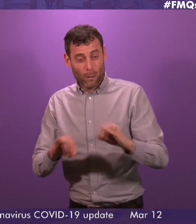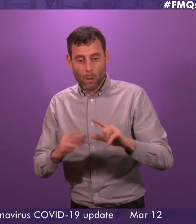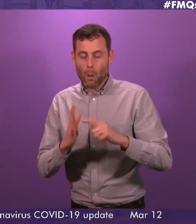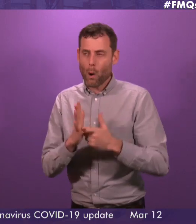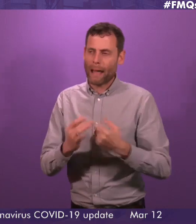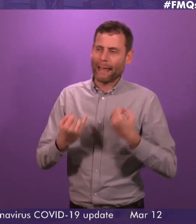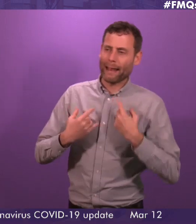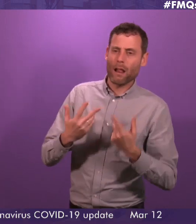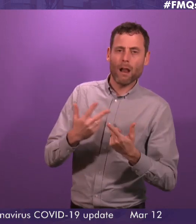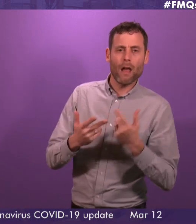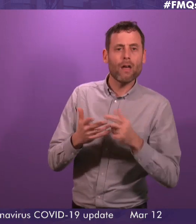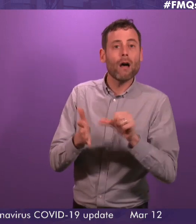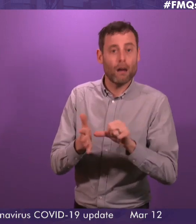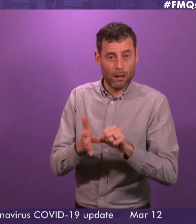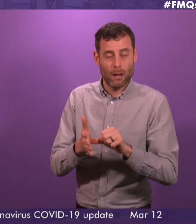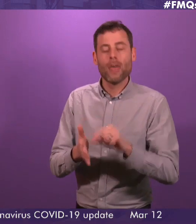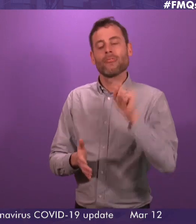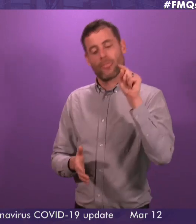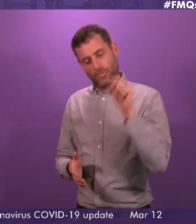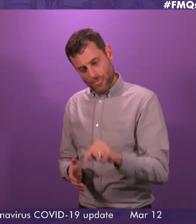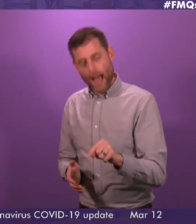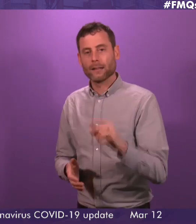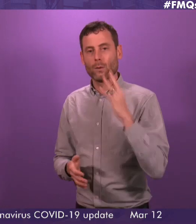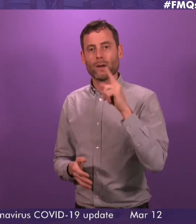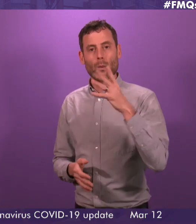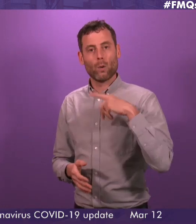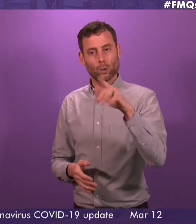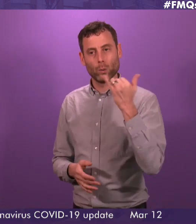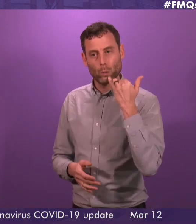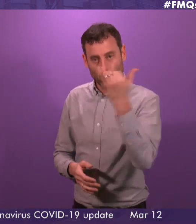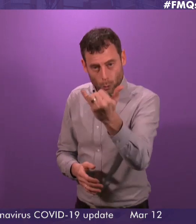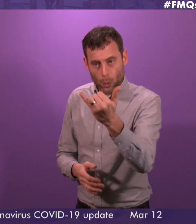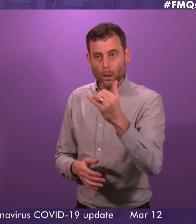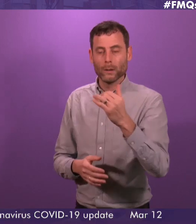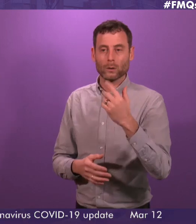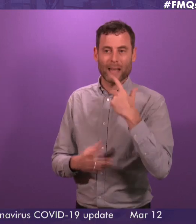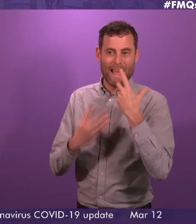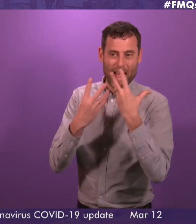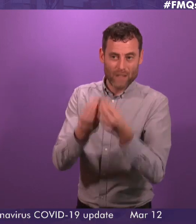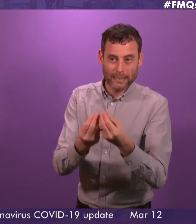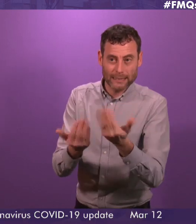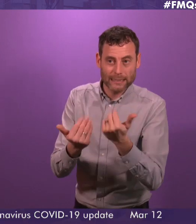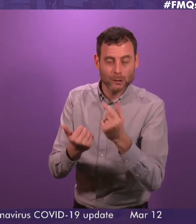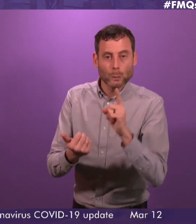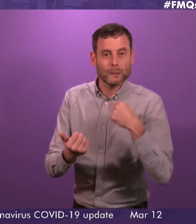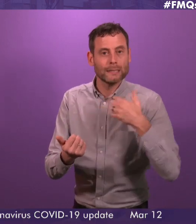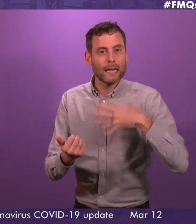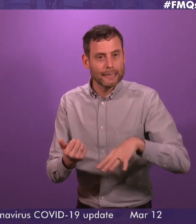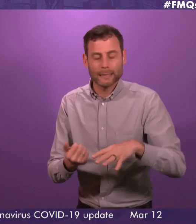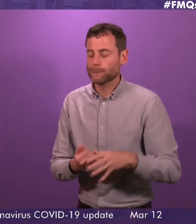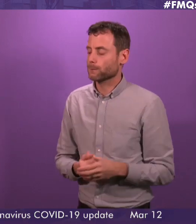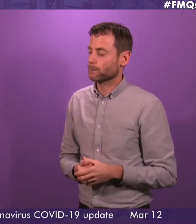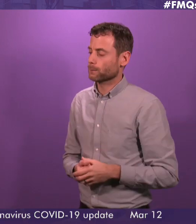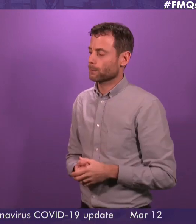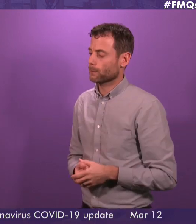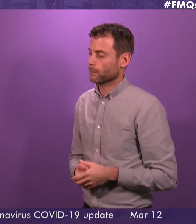way, in which case you would, as you would in normal course, contact and seek that additional clinical advice. Now, in terms